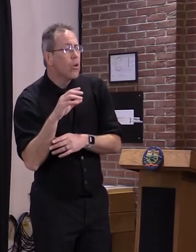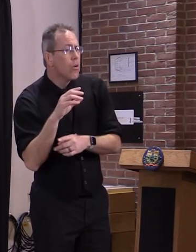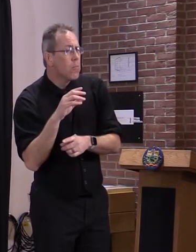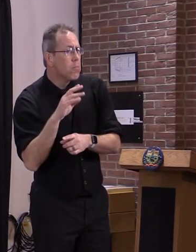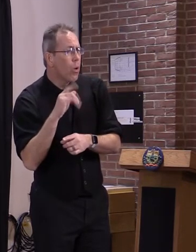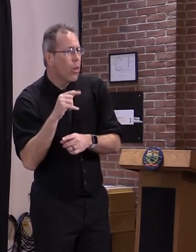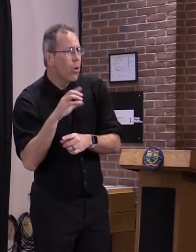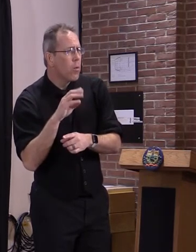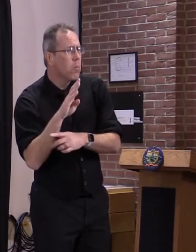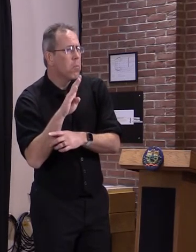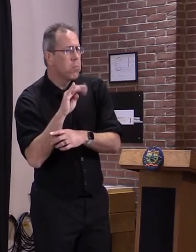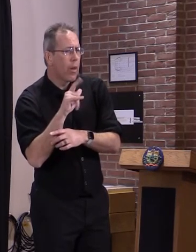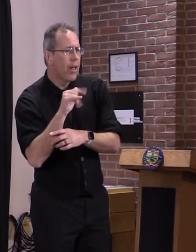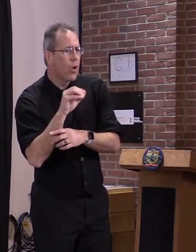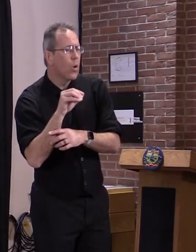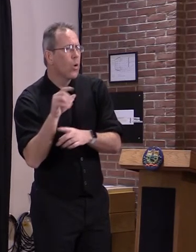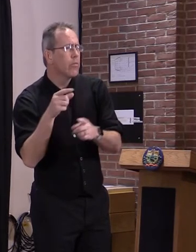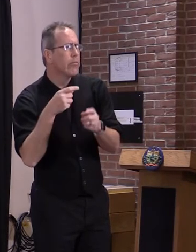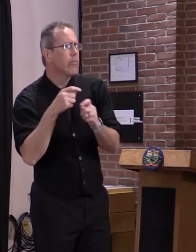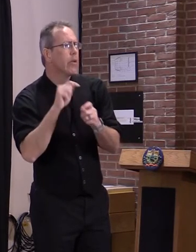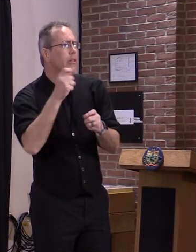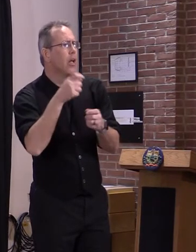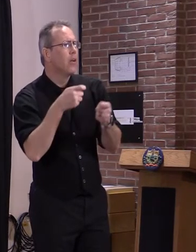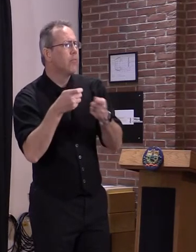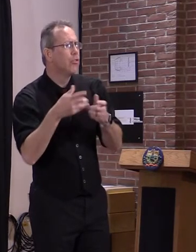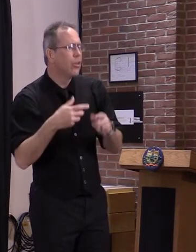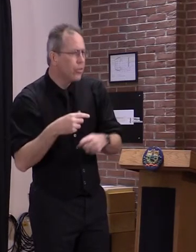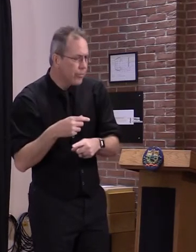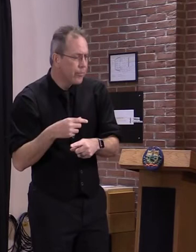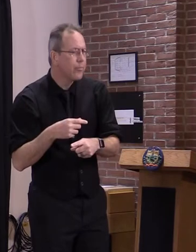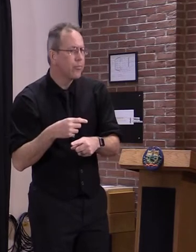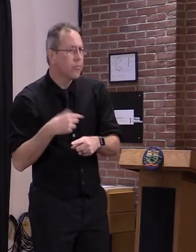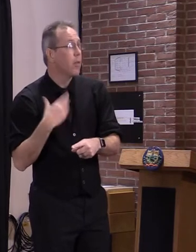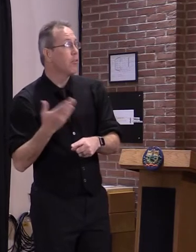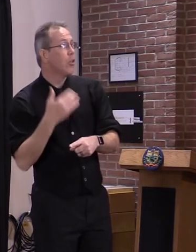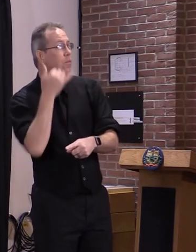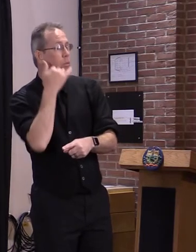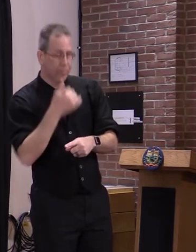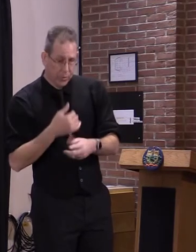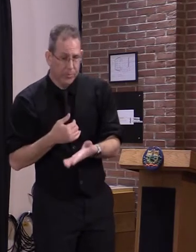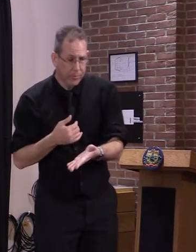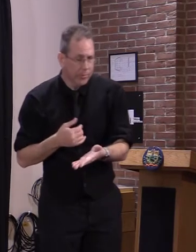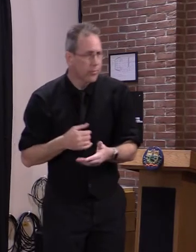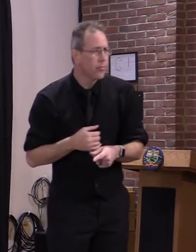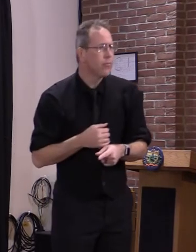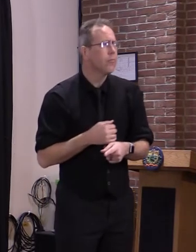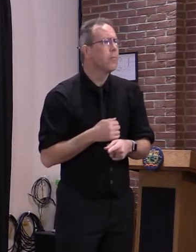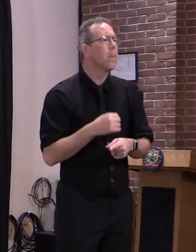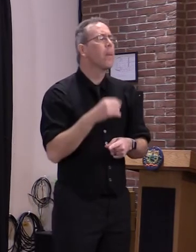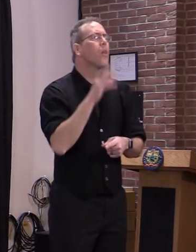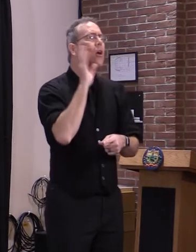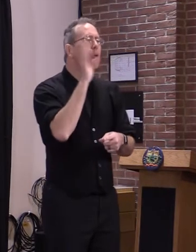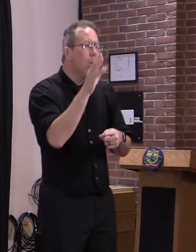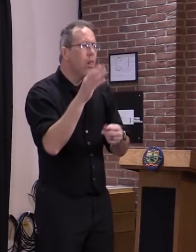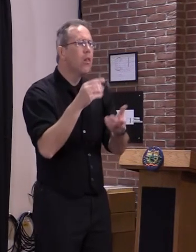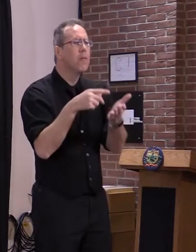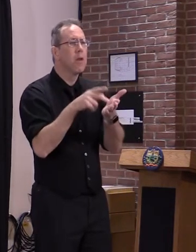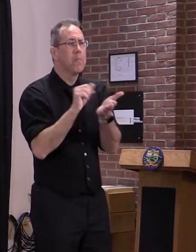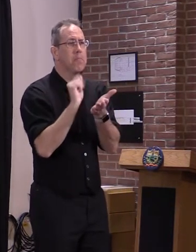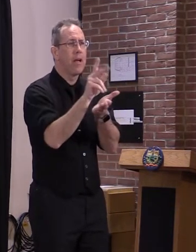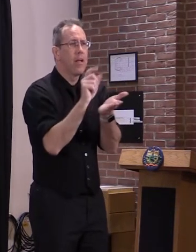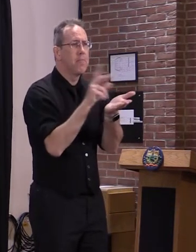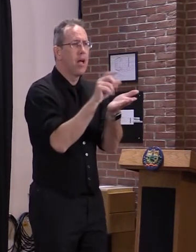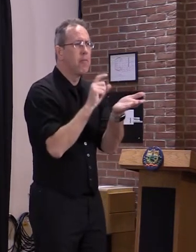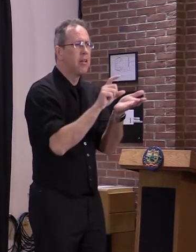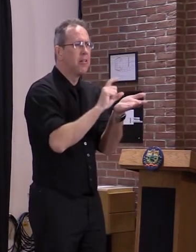I'm here, Governor. I'm happy to take that one. So the governor's proposal would be a flat amount to each homestead filer. So that's based on